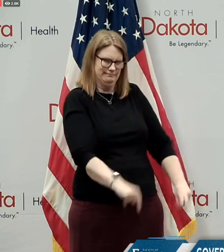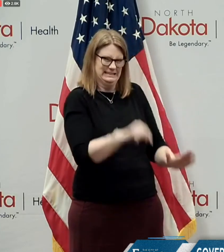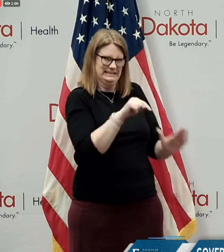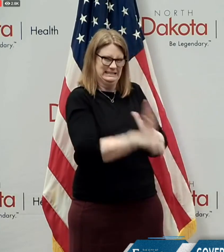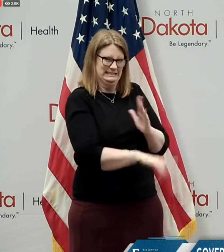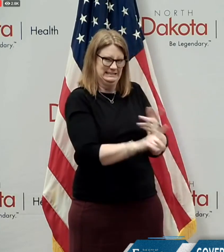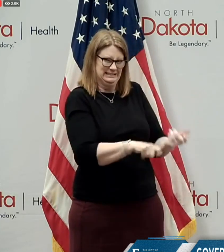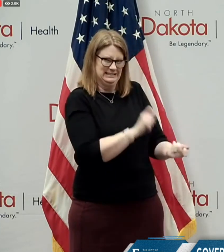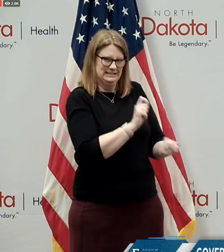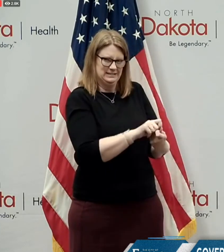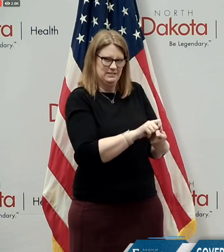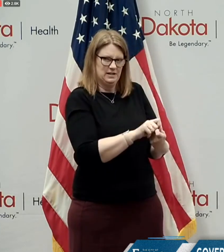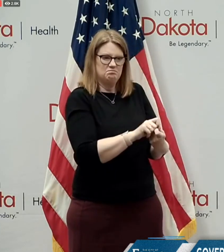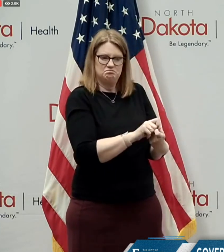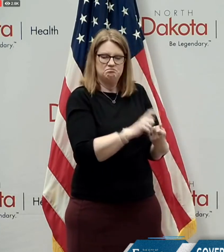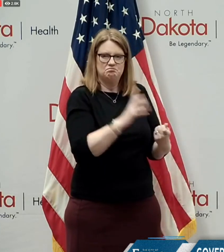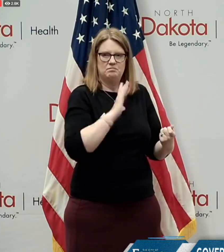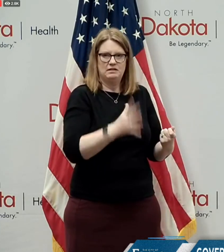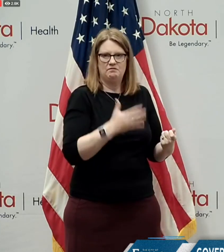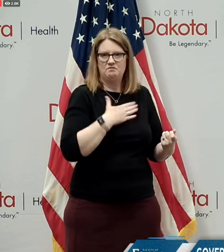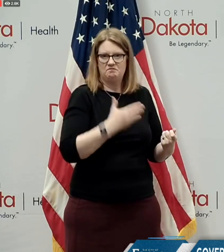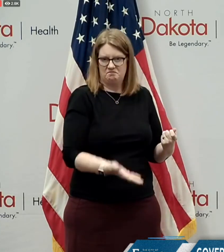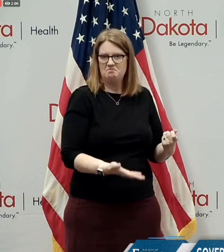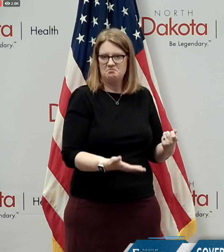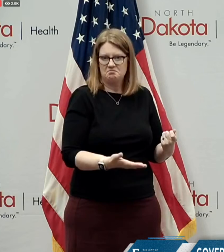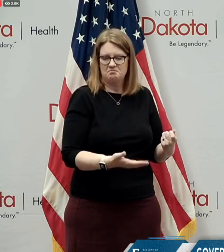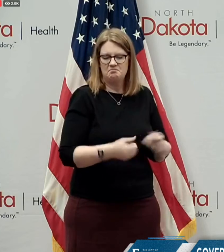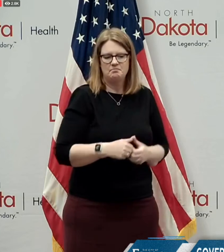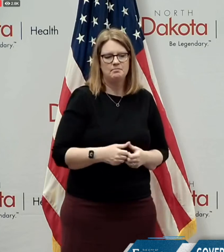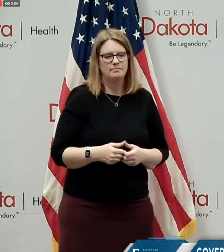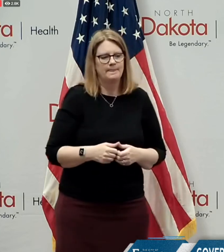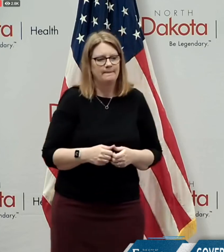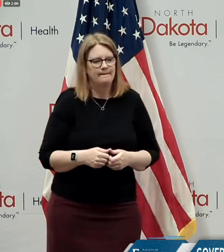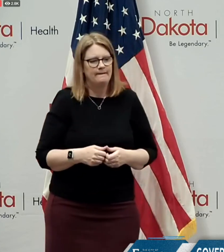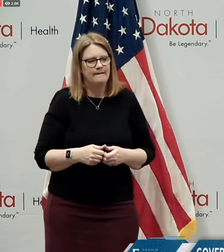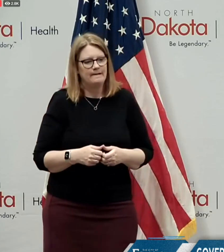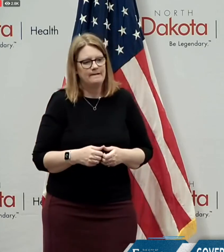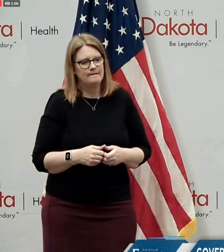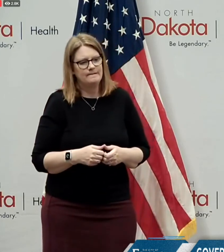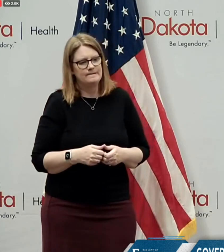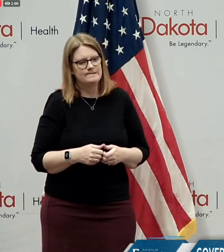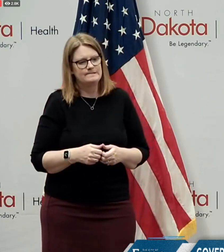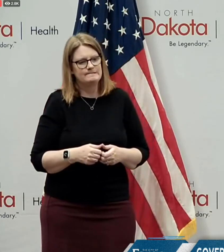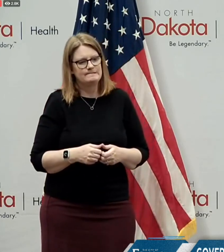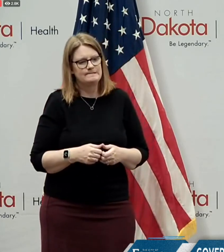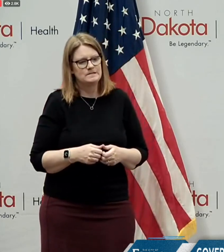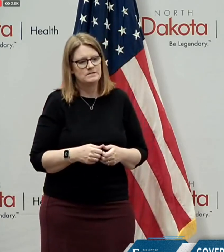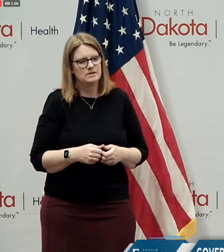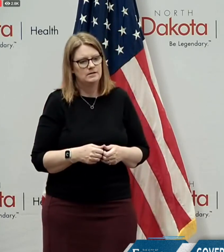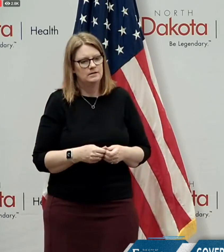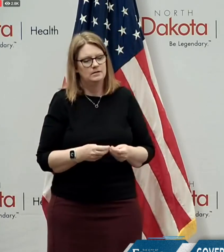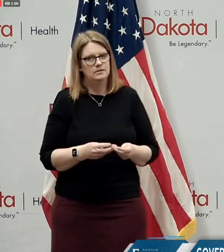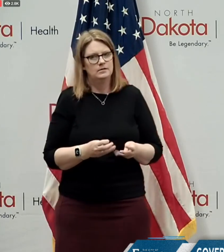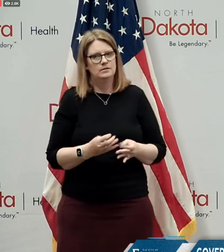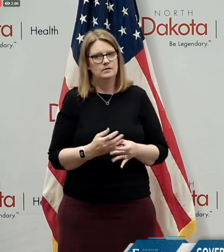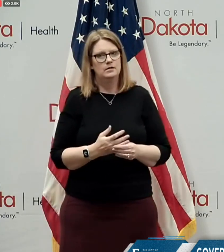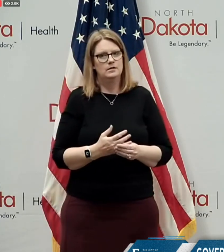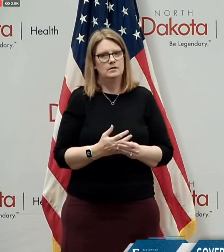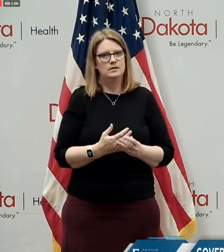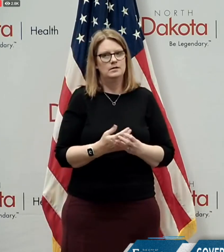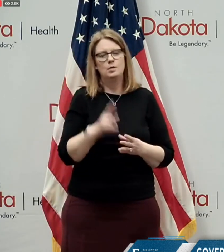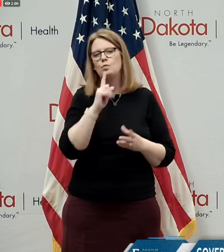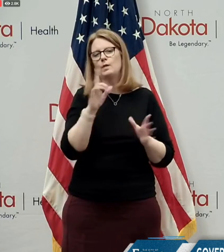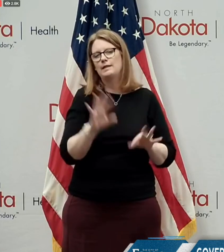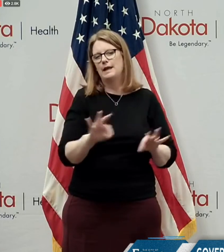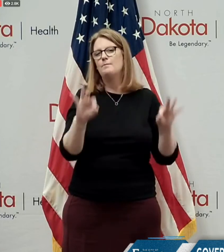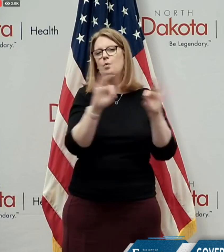data sharing agreements. So again, it's just a very important time, I